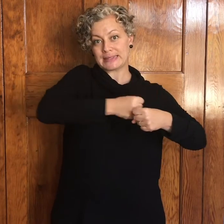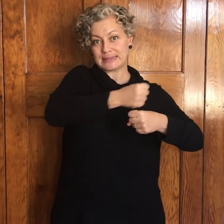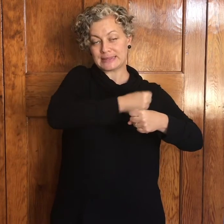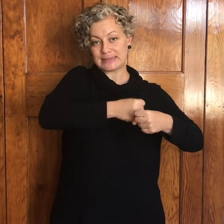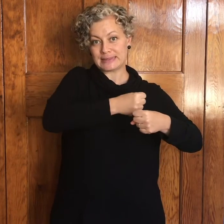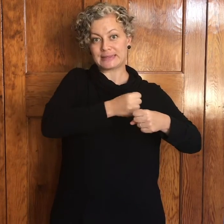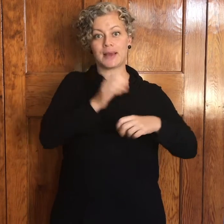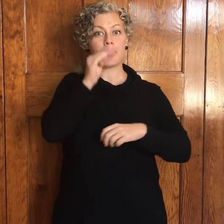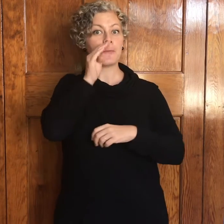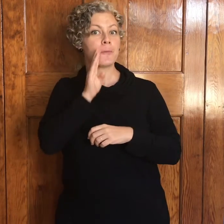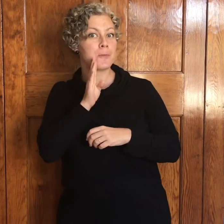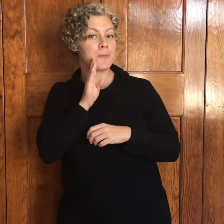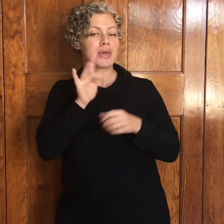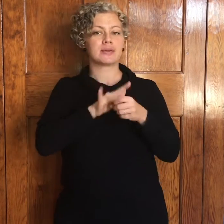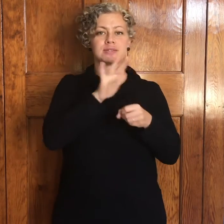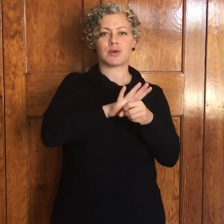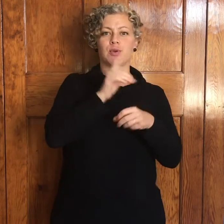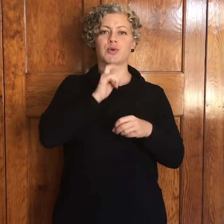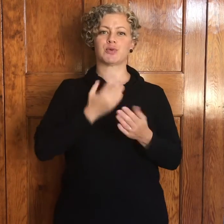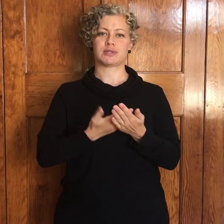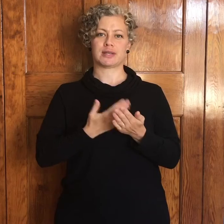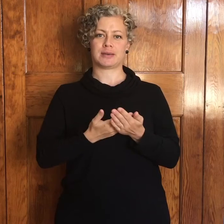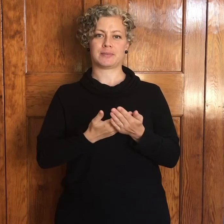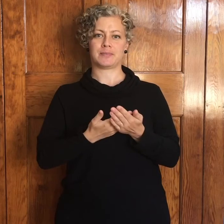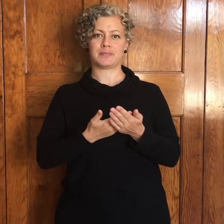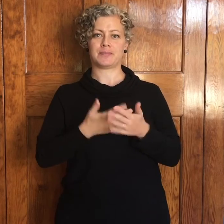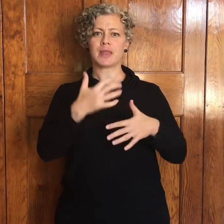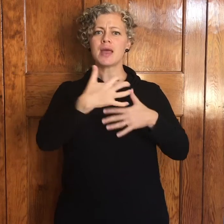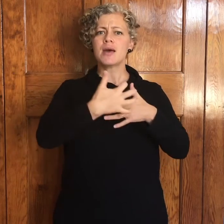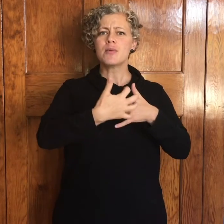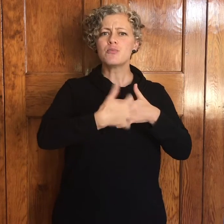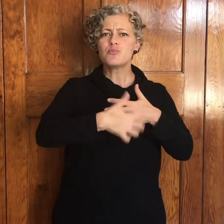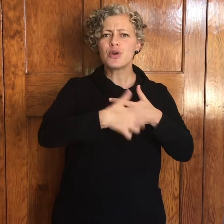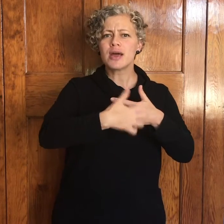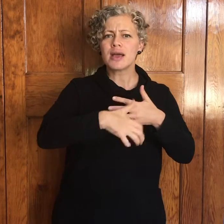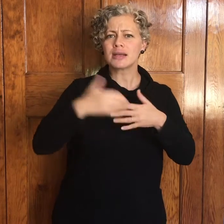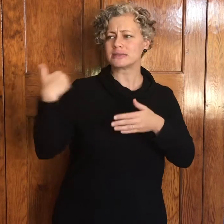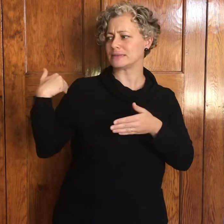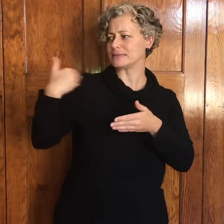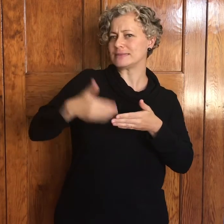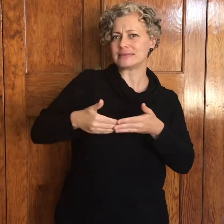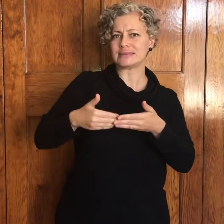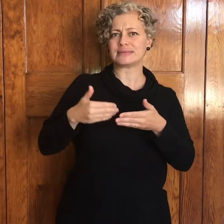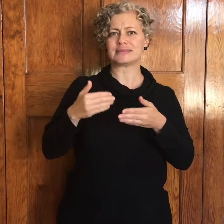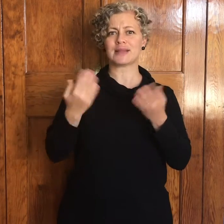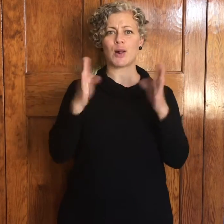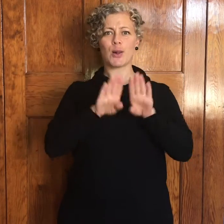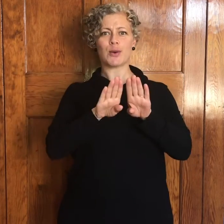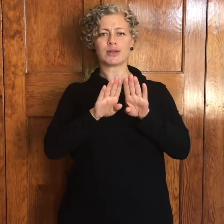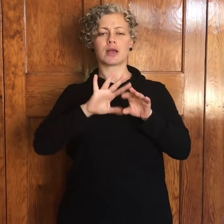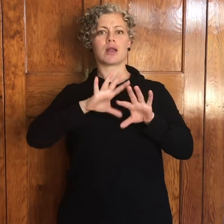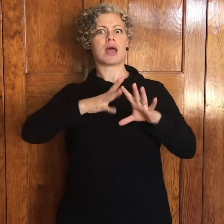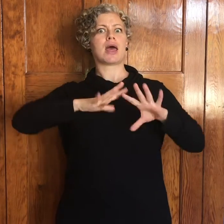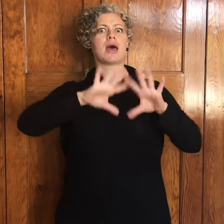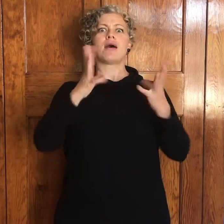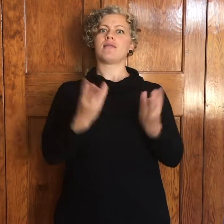Beer and bread were all the rage during lockdown. This super simple beer